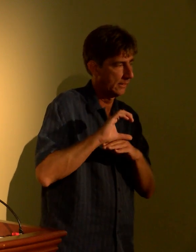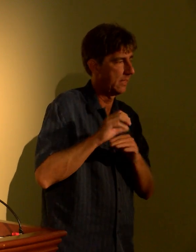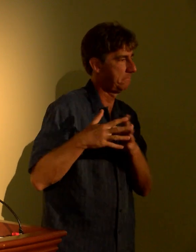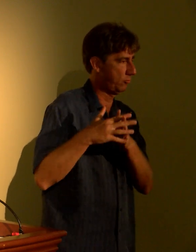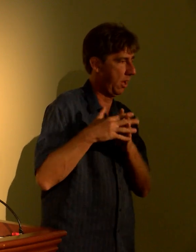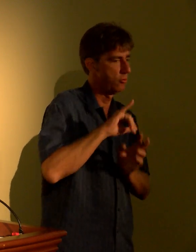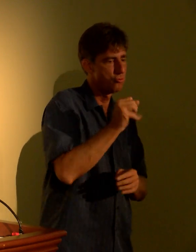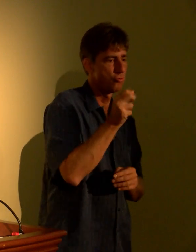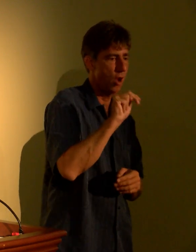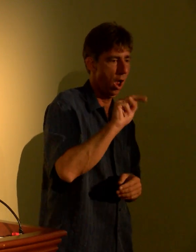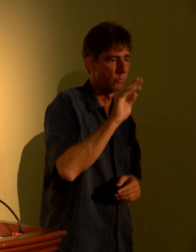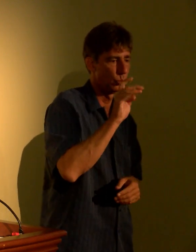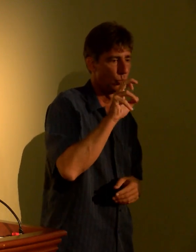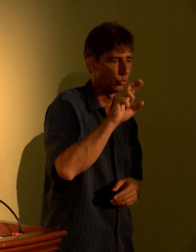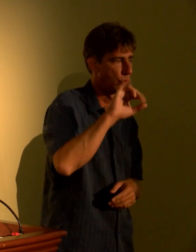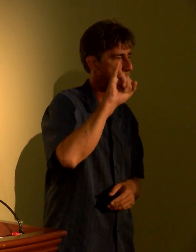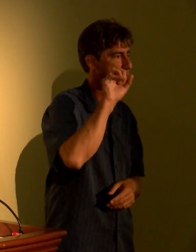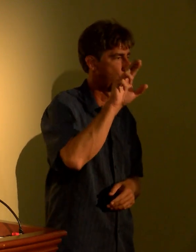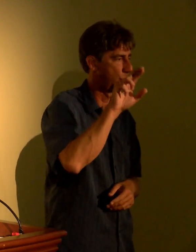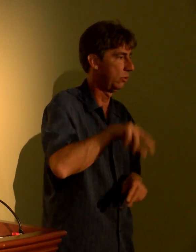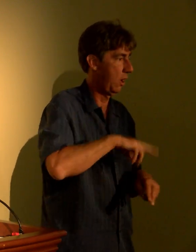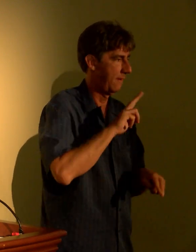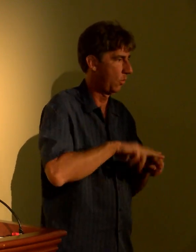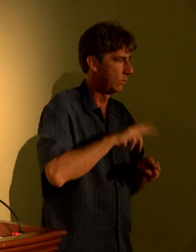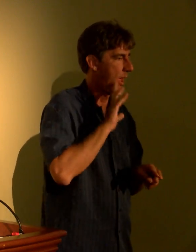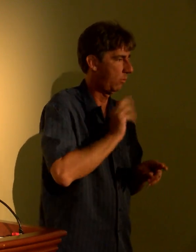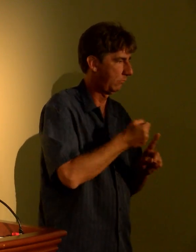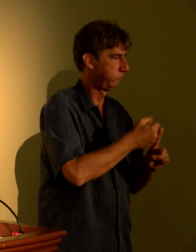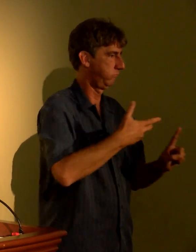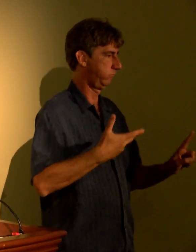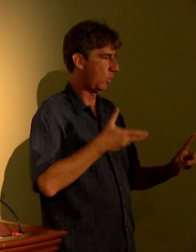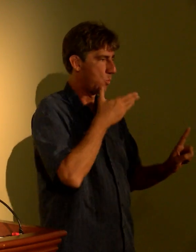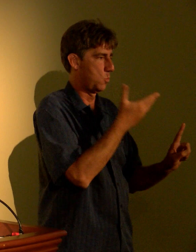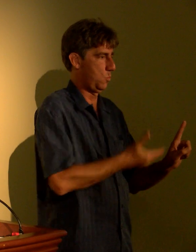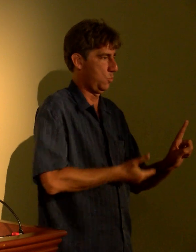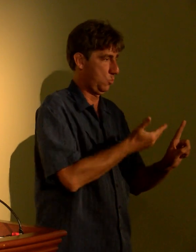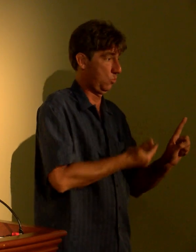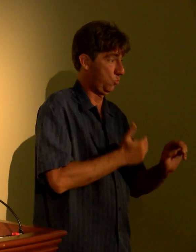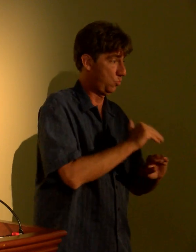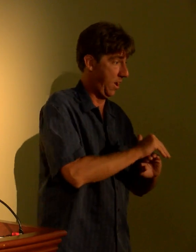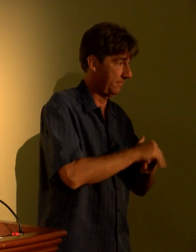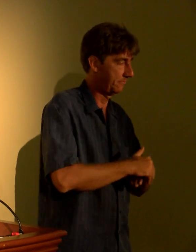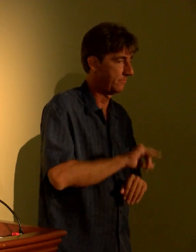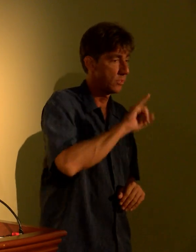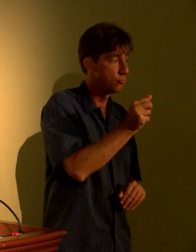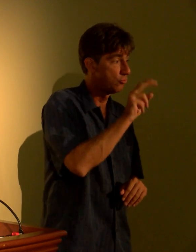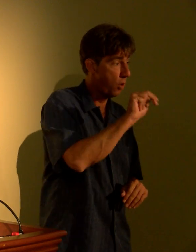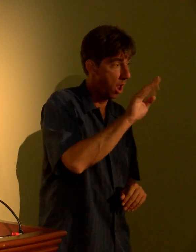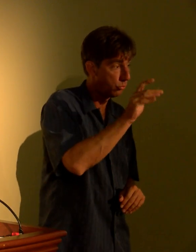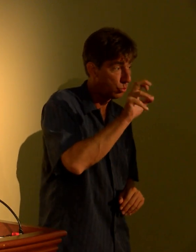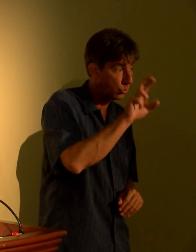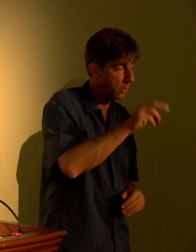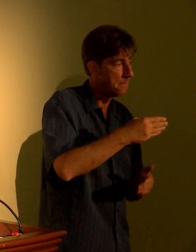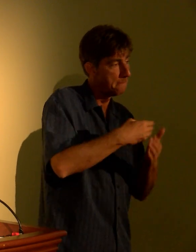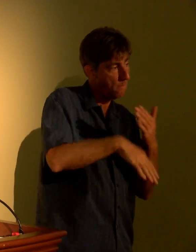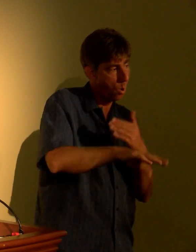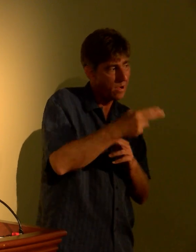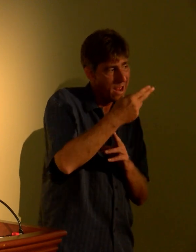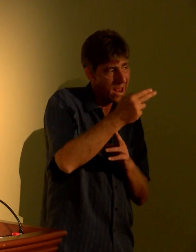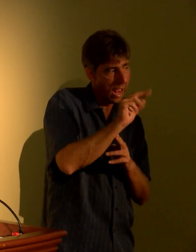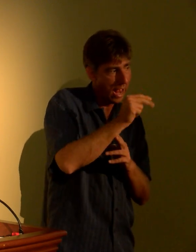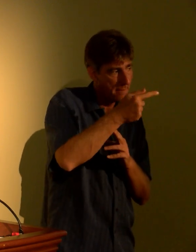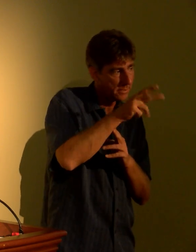Jr., of course, and I want to tell you about him here tonight. John Brewster was born in Hampton,